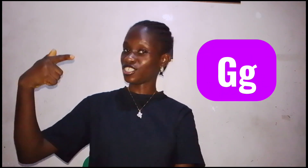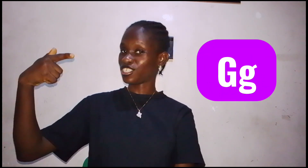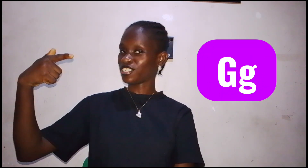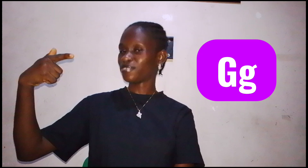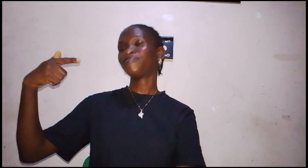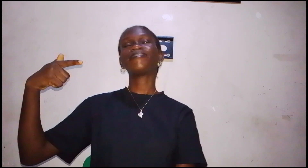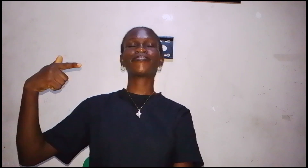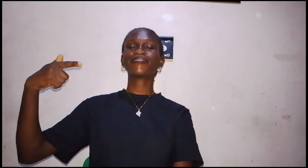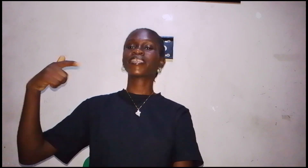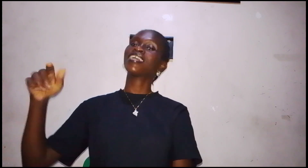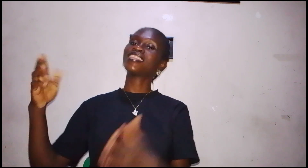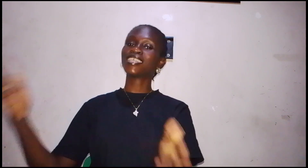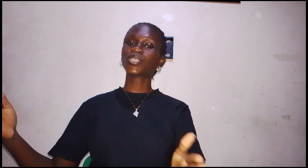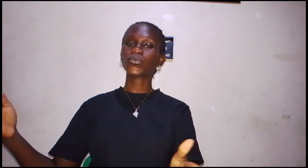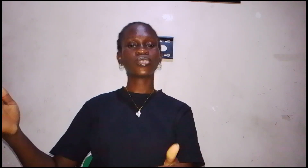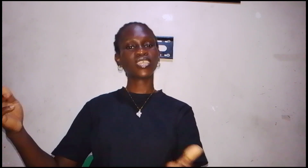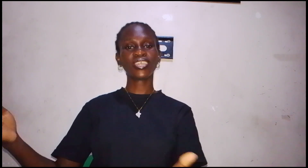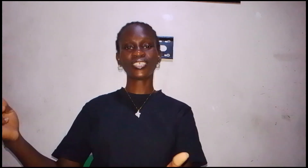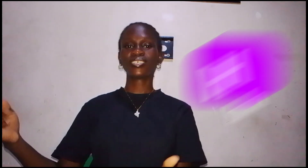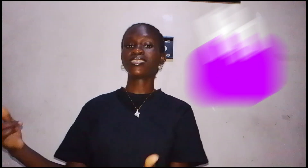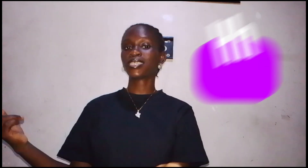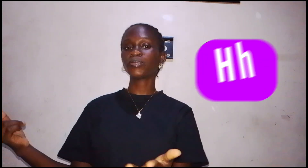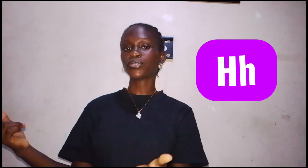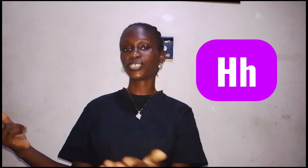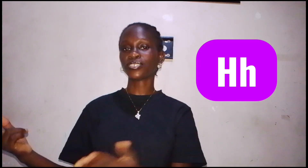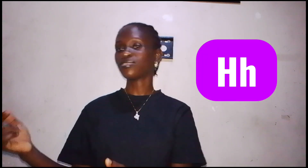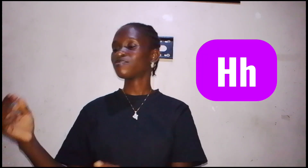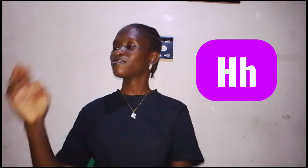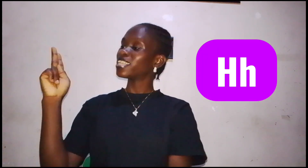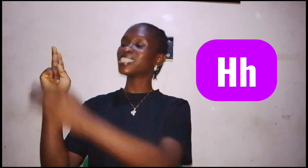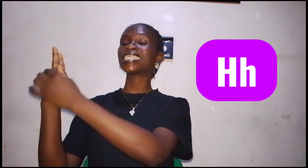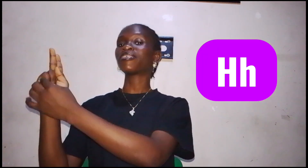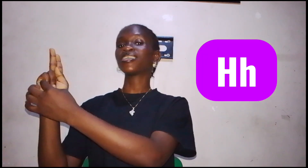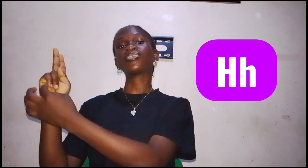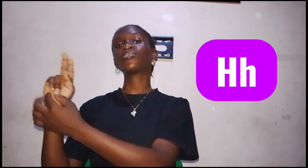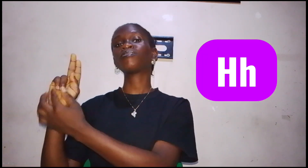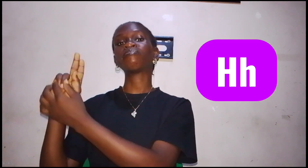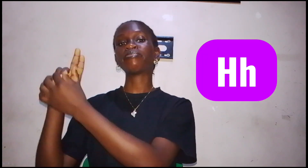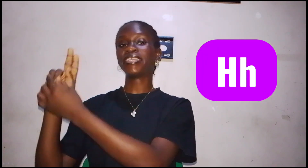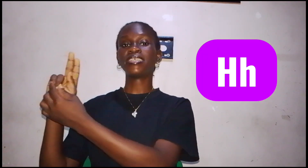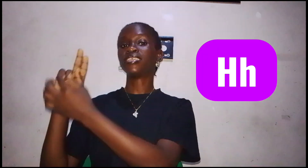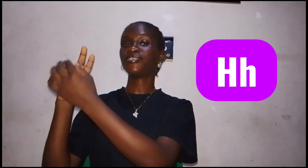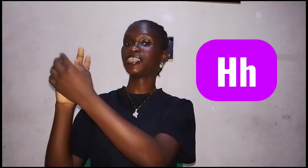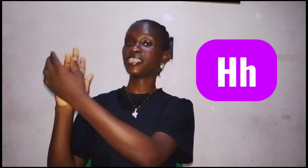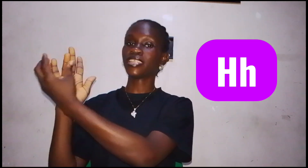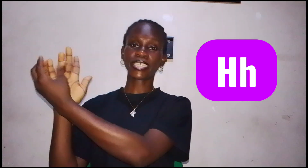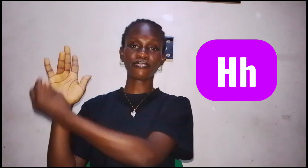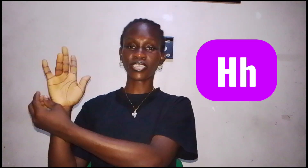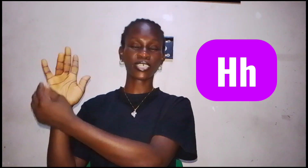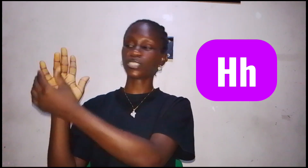G. The next one, H. The same position. This time around, you're not bending the 3 last fingers.